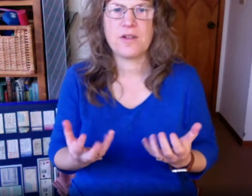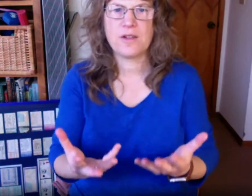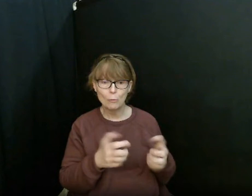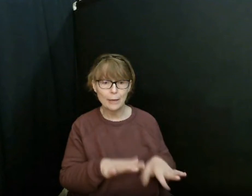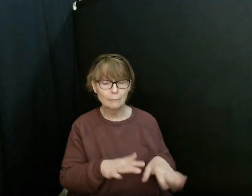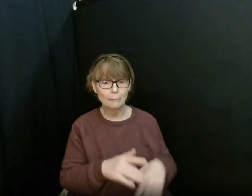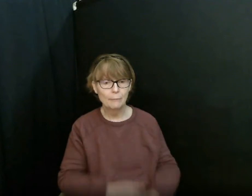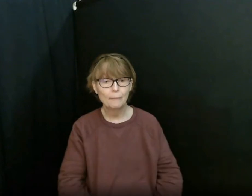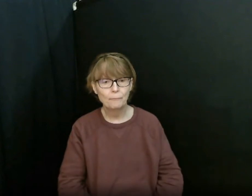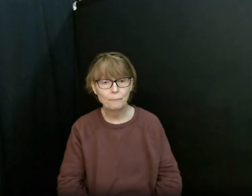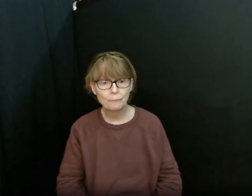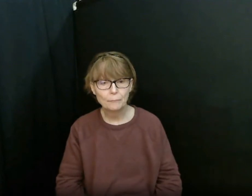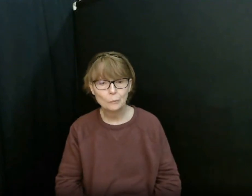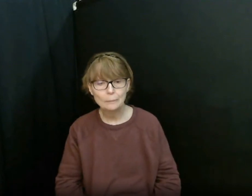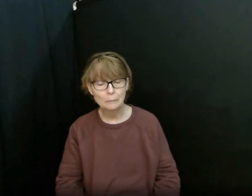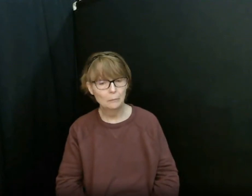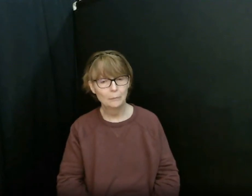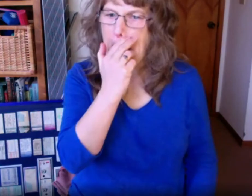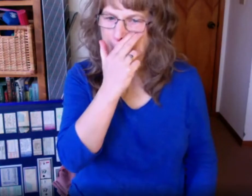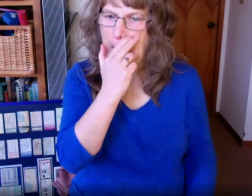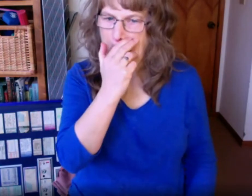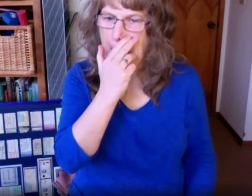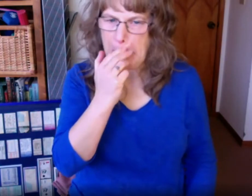don't want. Okay. Uh-huh.